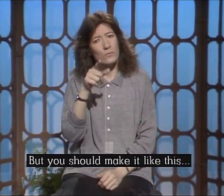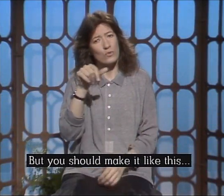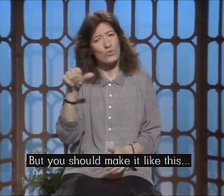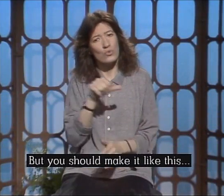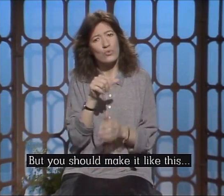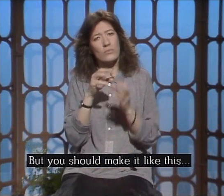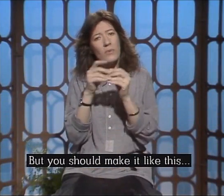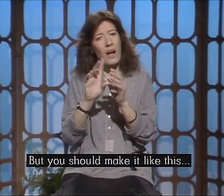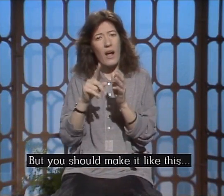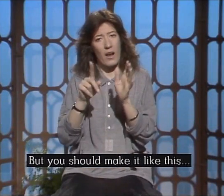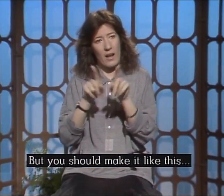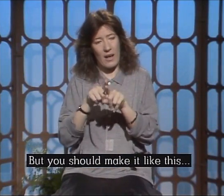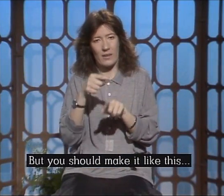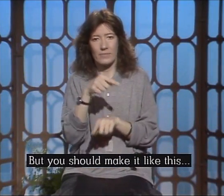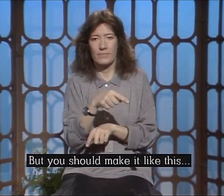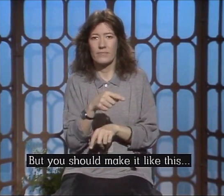But you should make it like this.